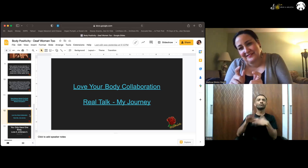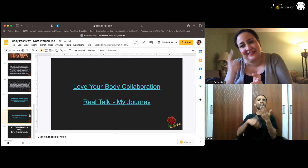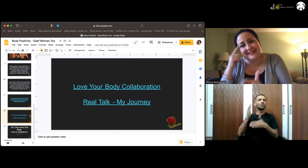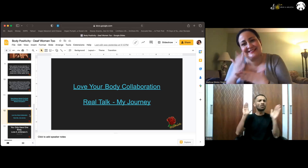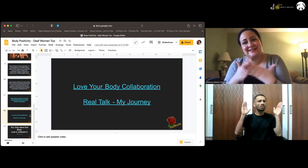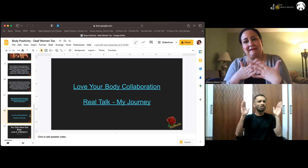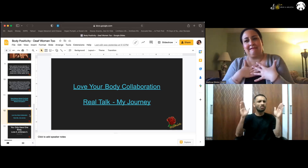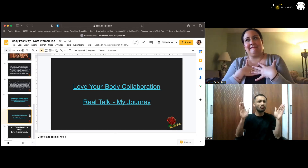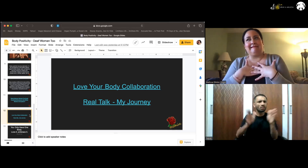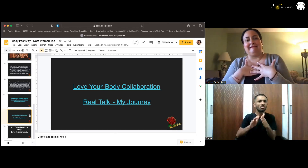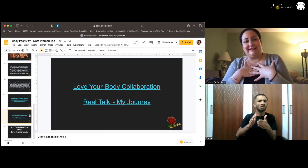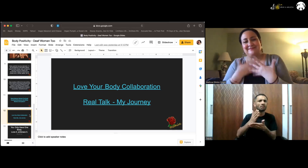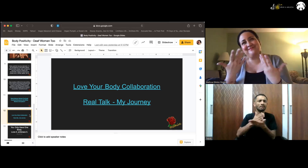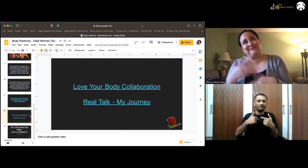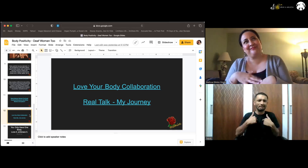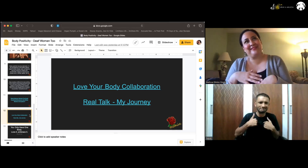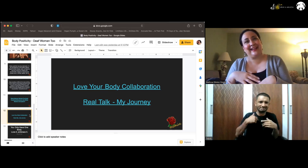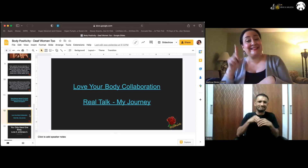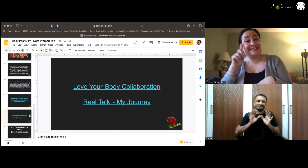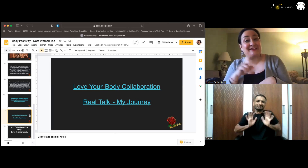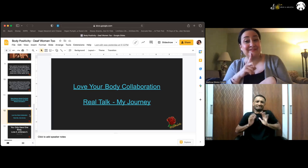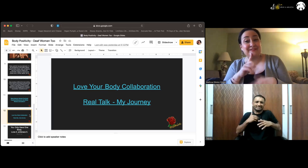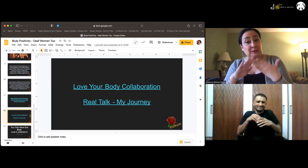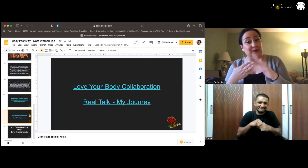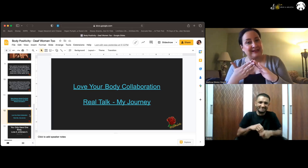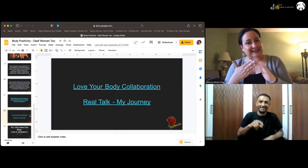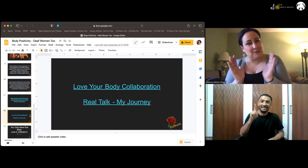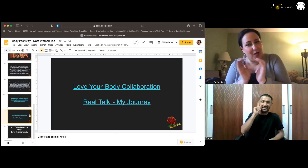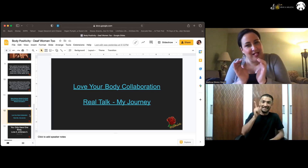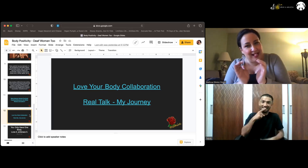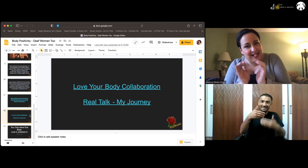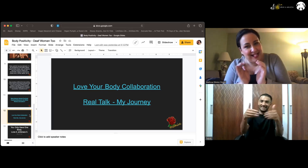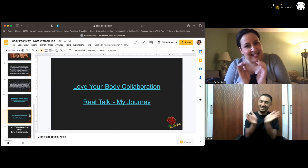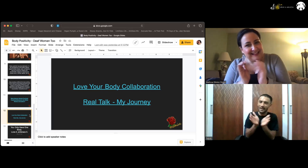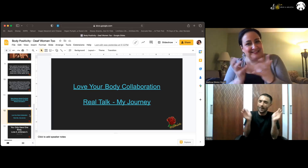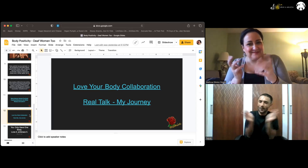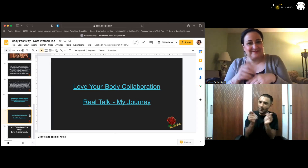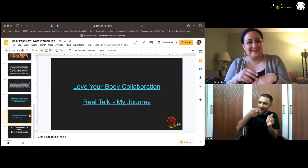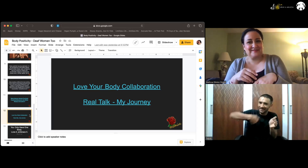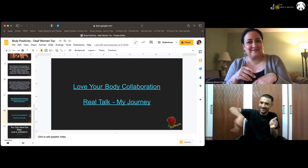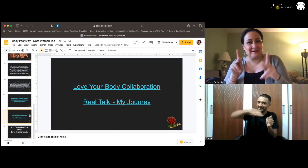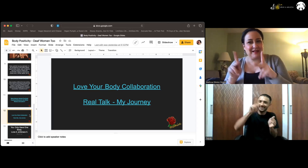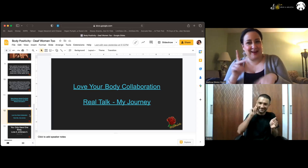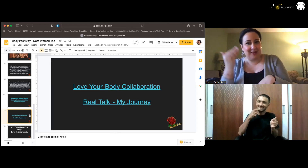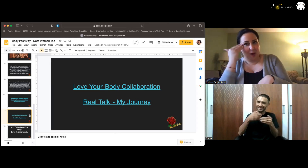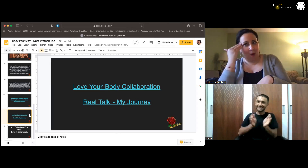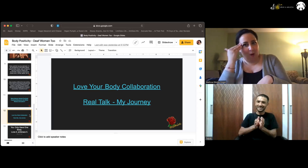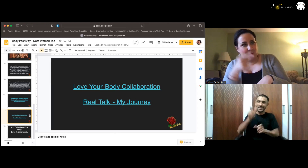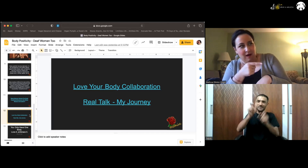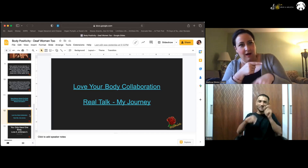videos, and guess what? I didn't get many videos because the deaf community is a very